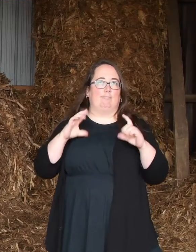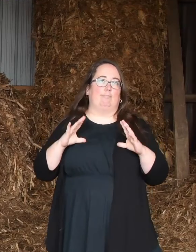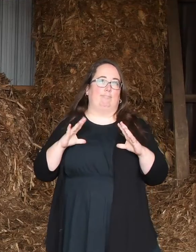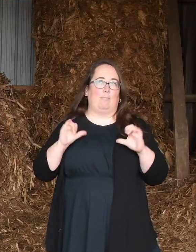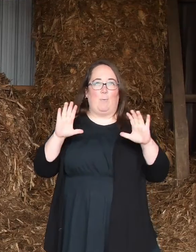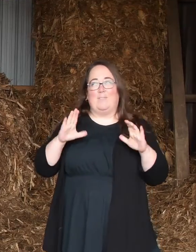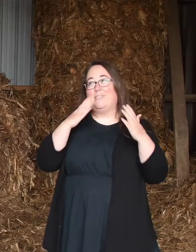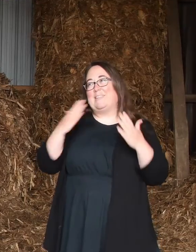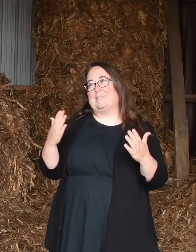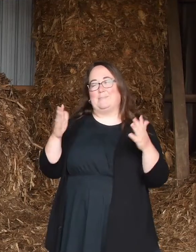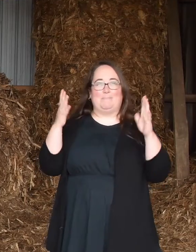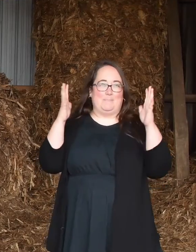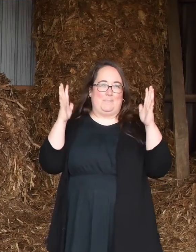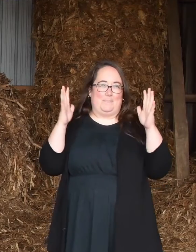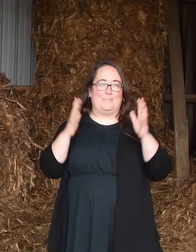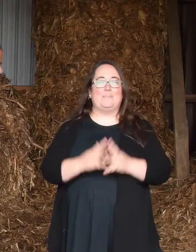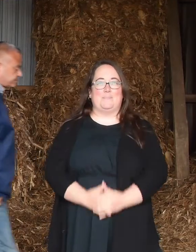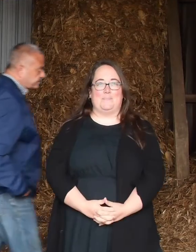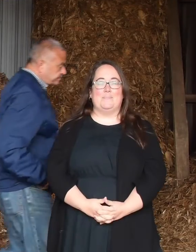Thanks.